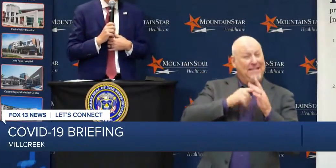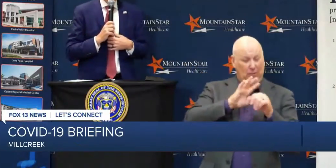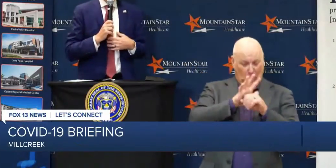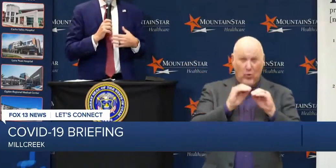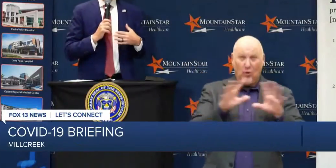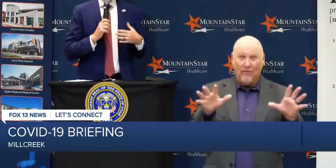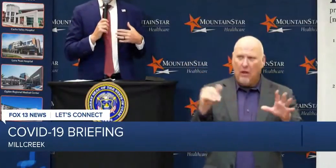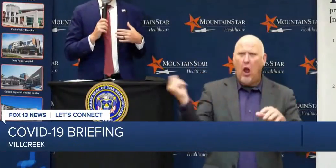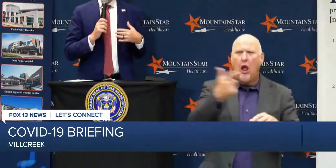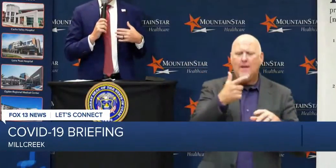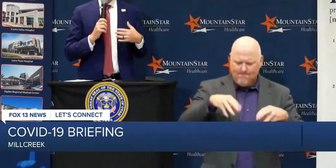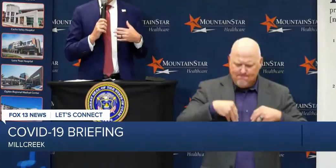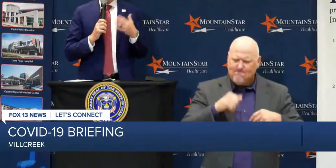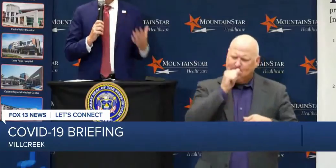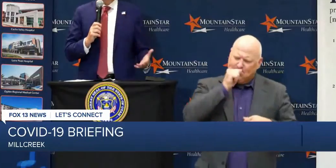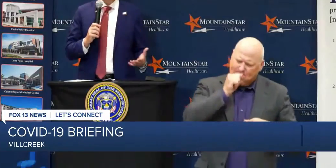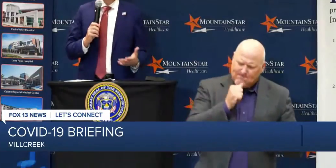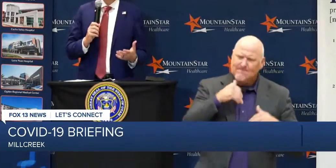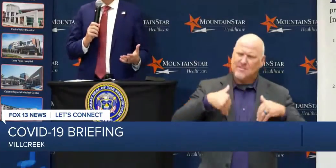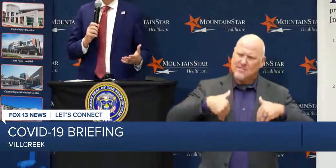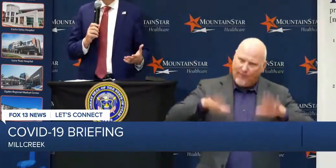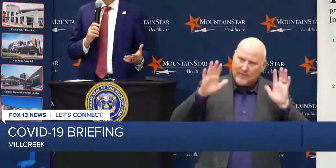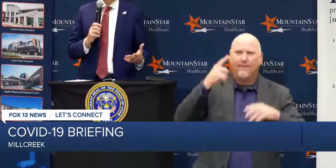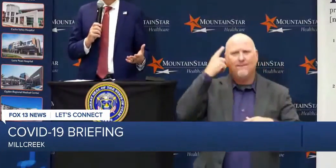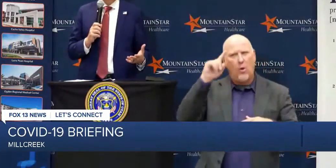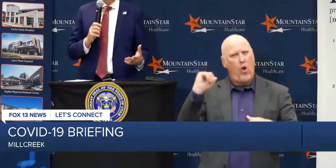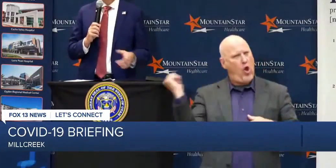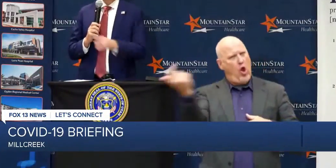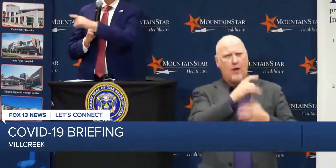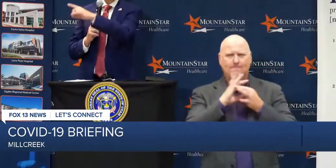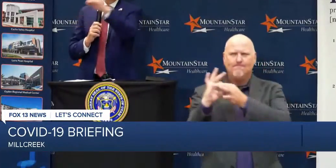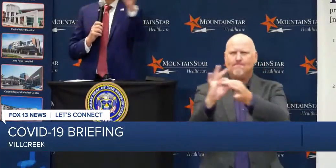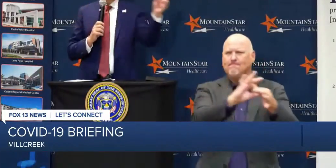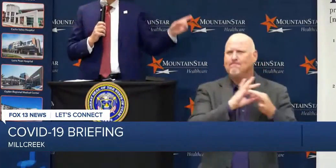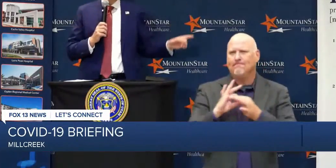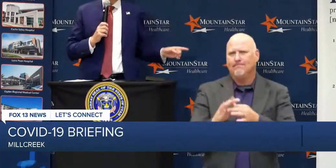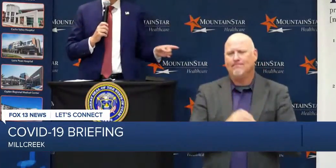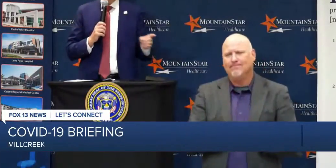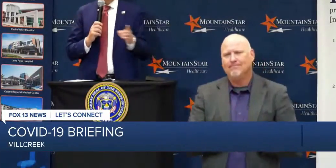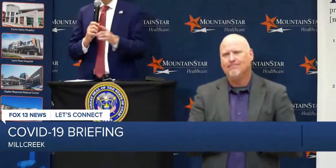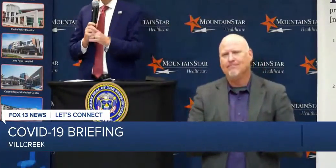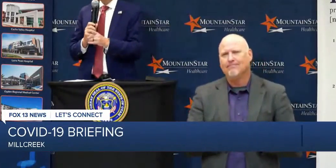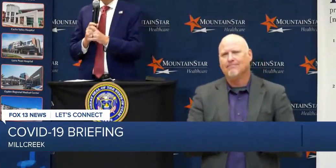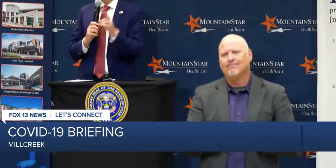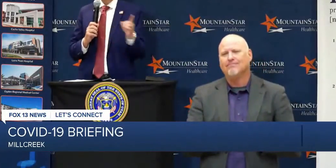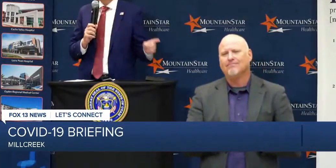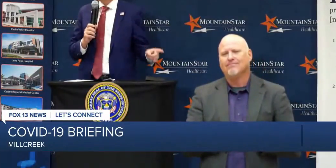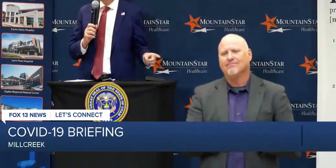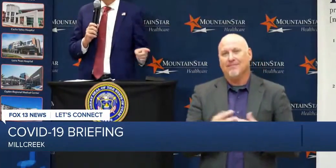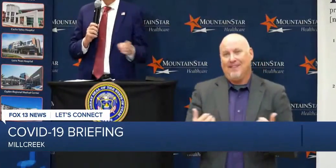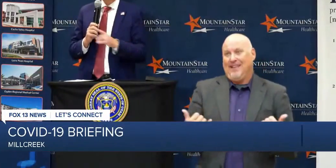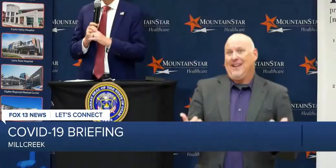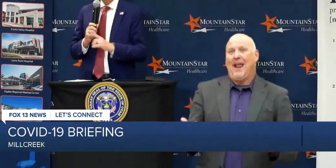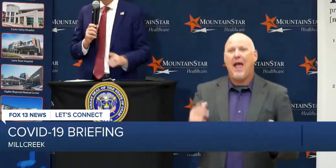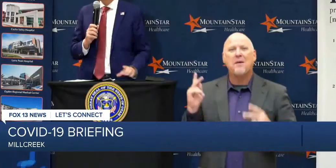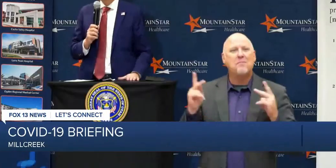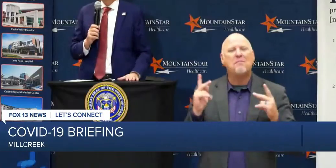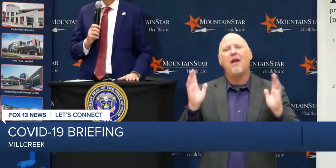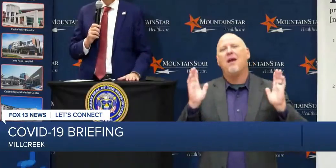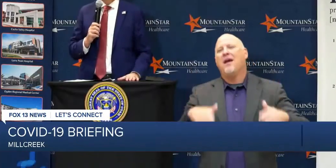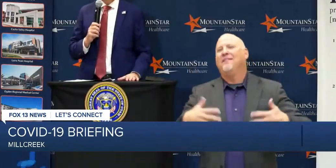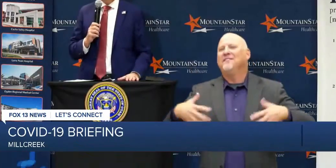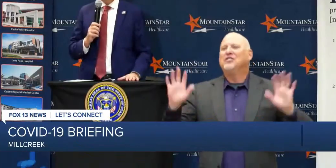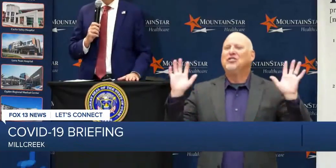risk. That's not what this is about now. Probably nobody in this audience right now needs to wear a mask to keep us all